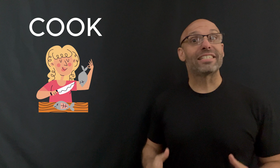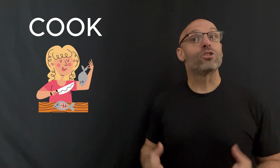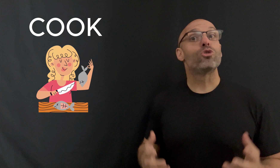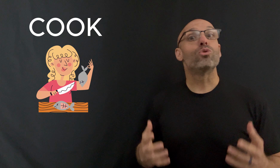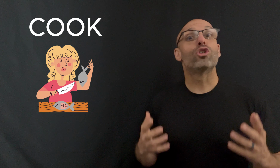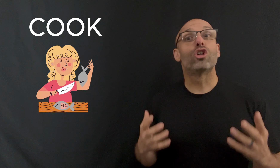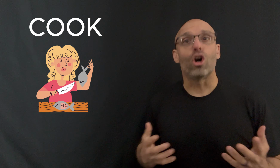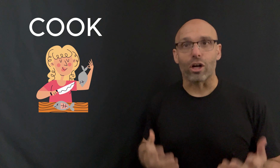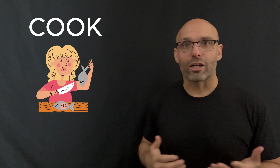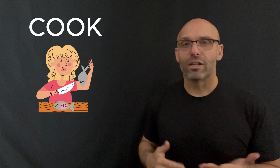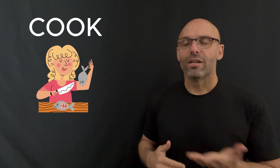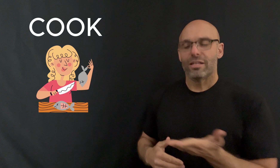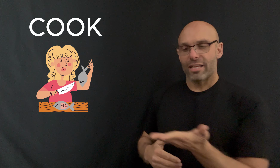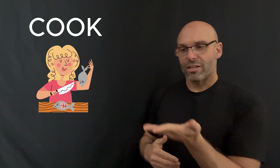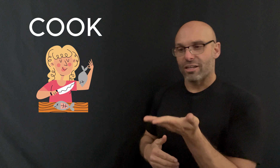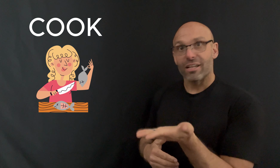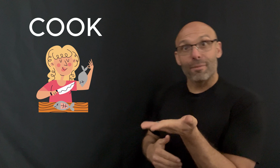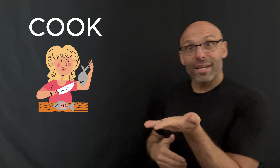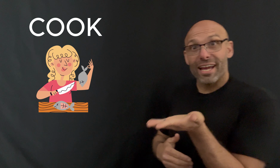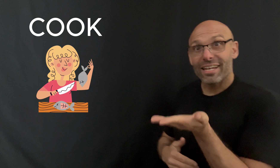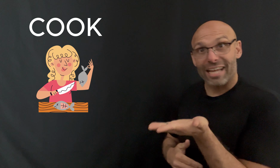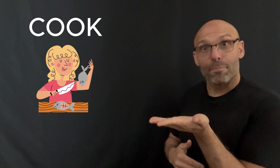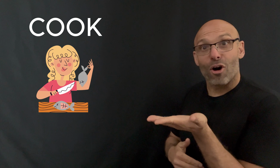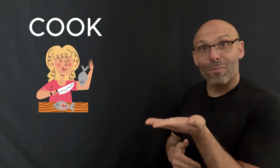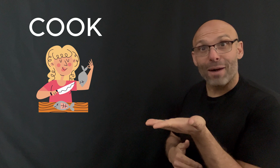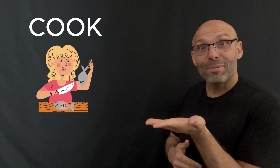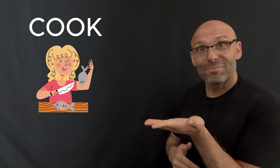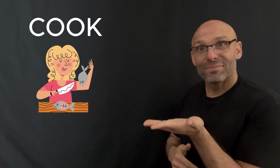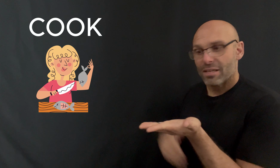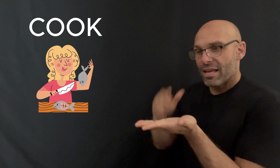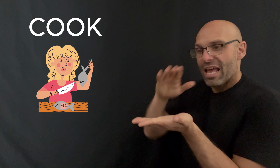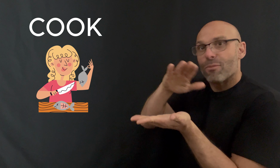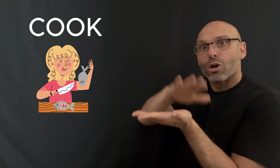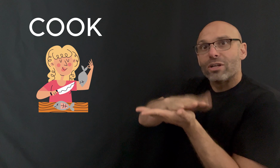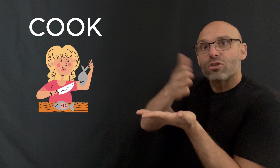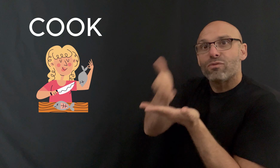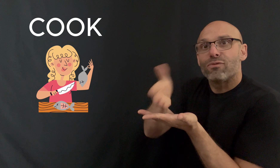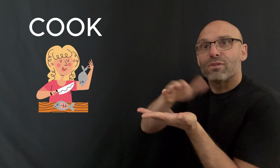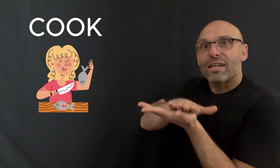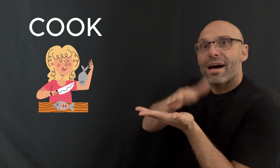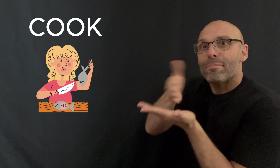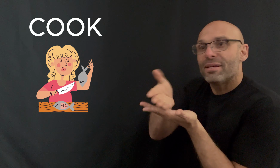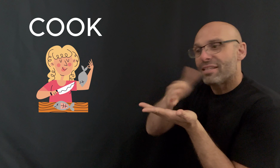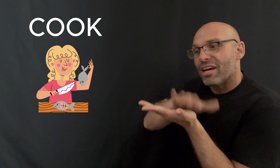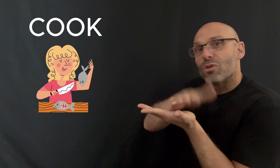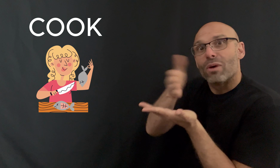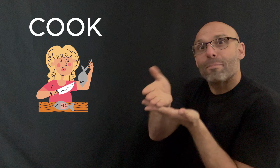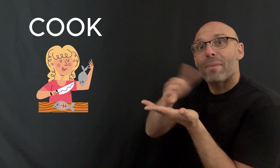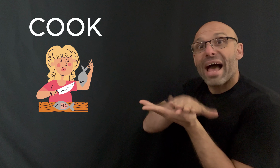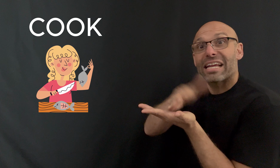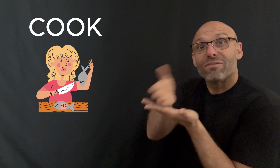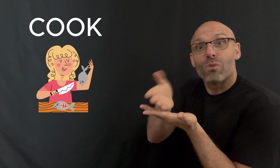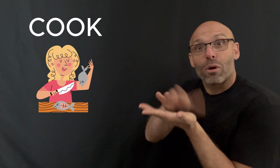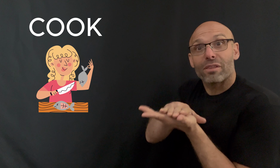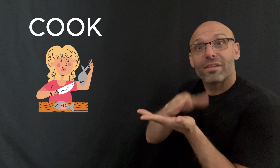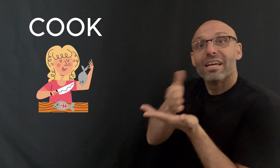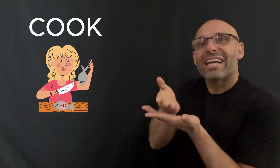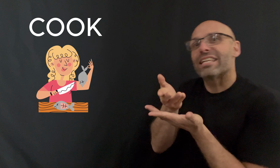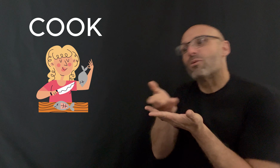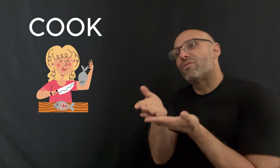to cook. Take your non-dominant hand, again, palm up, and we're going to flop the other one back and forth. It's like we're flipping